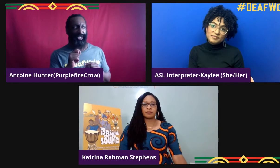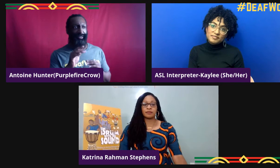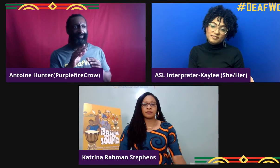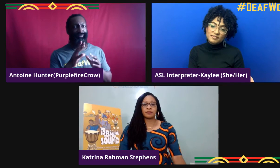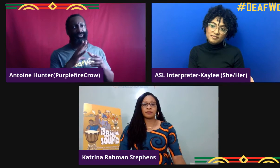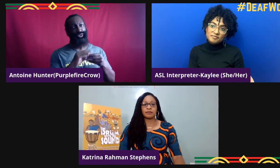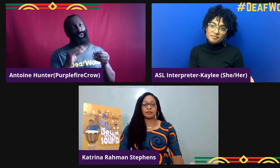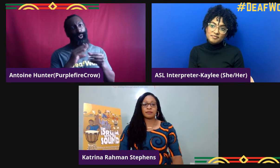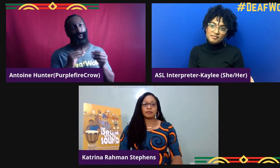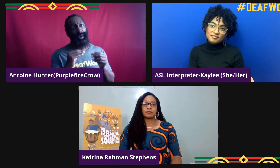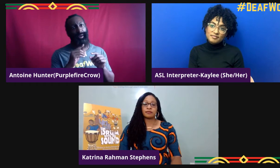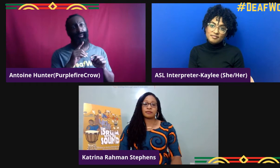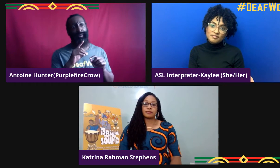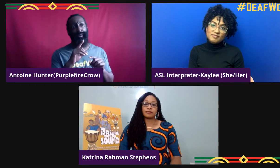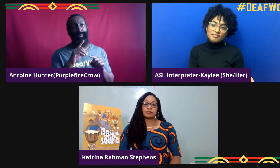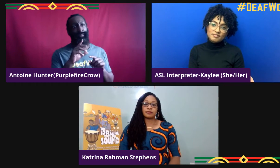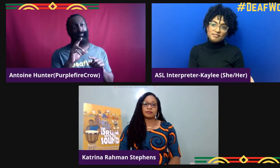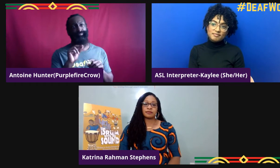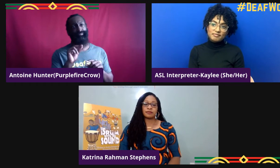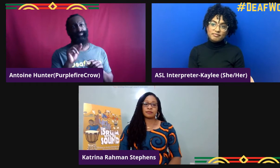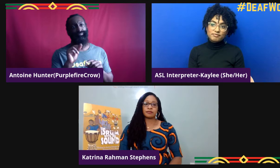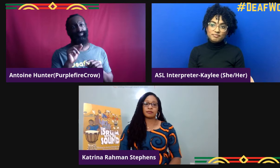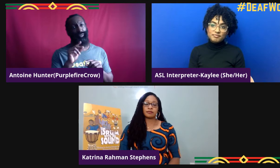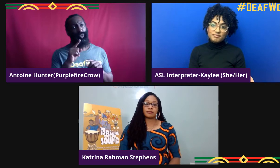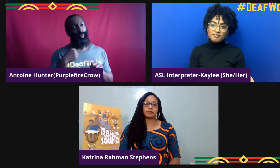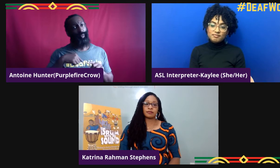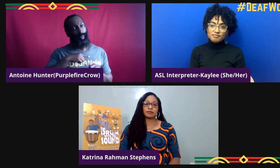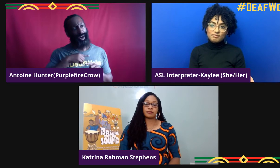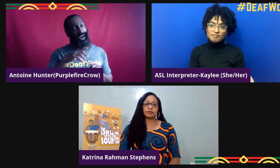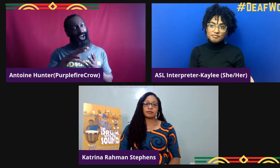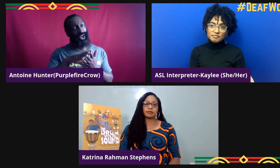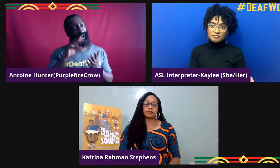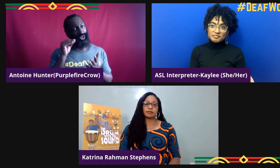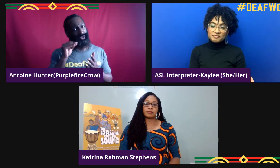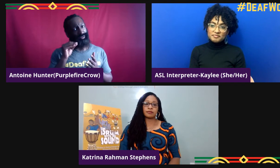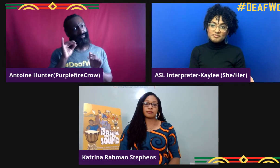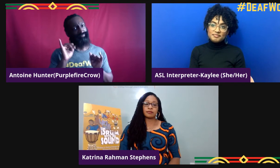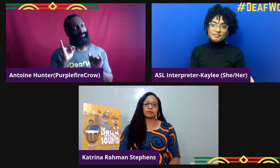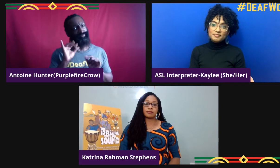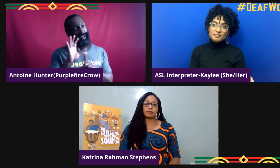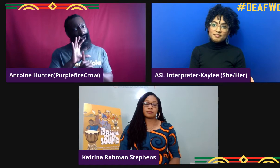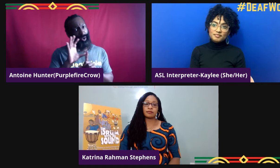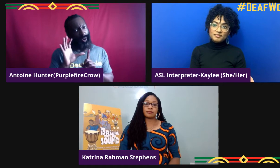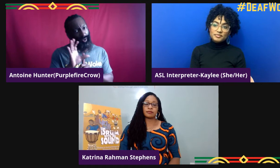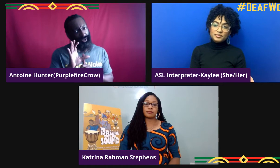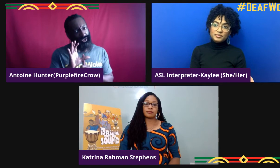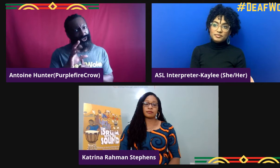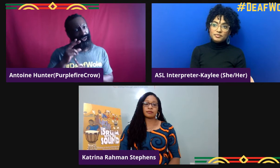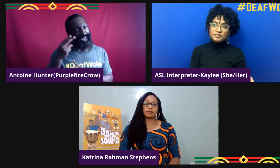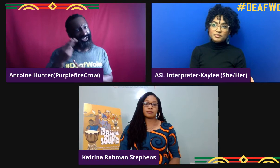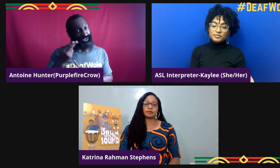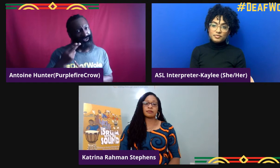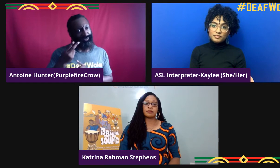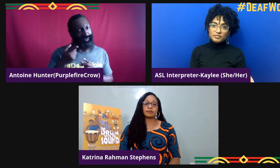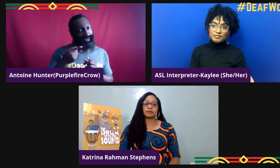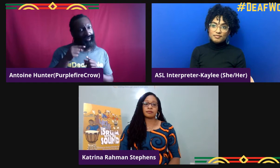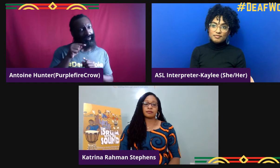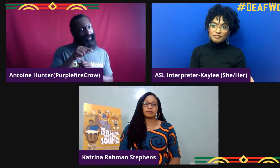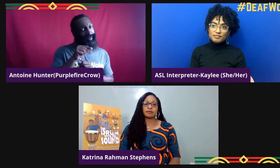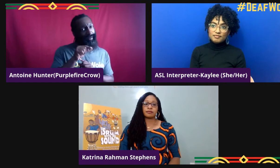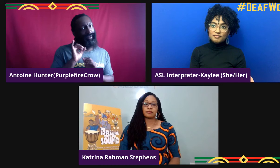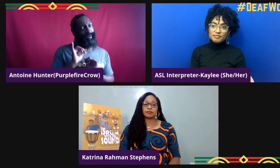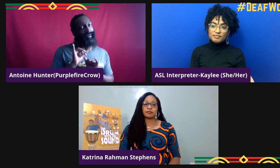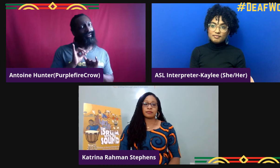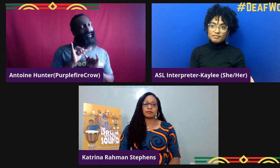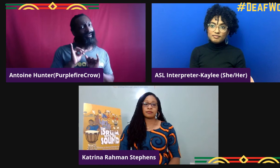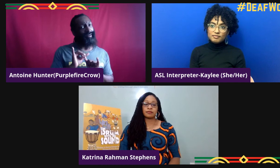And it's not only just storytelling. It's not all. We're learning